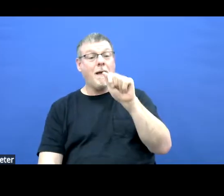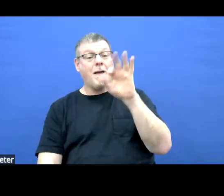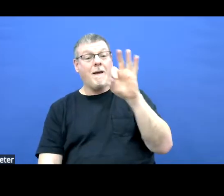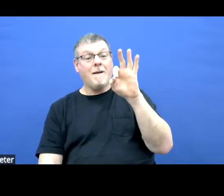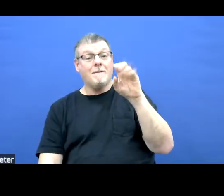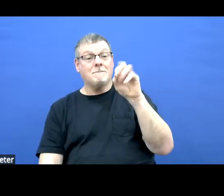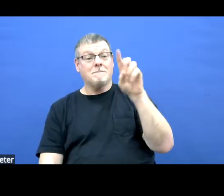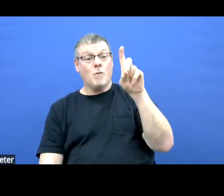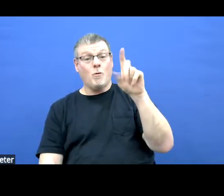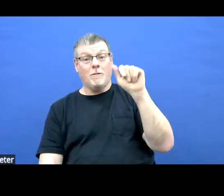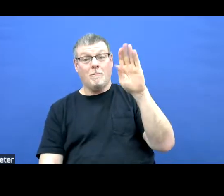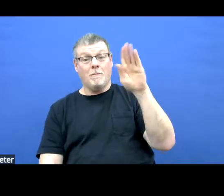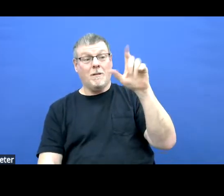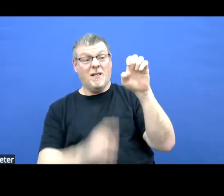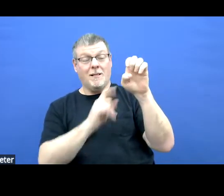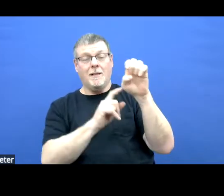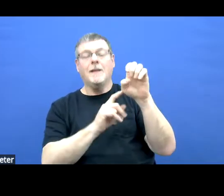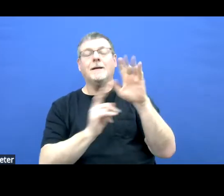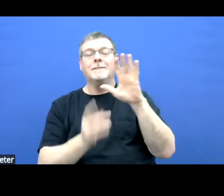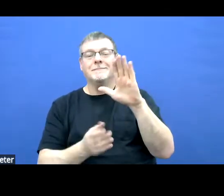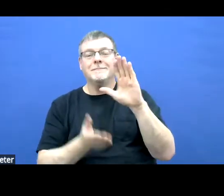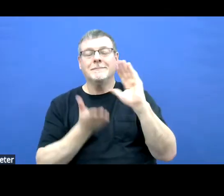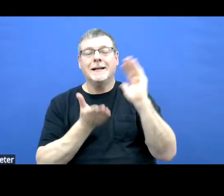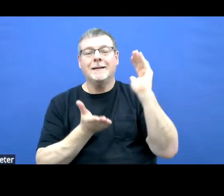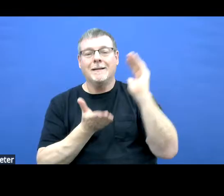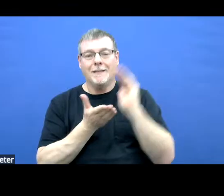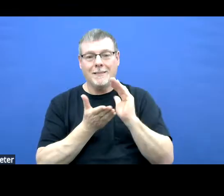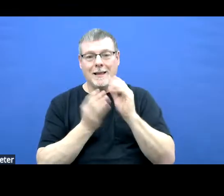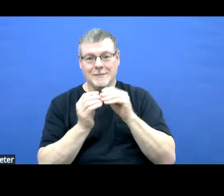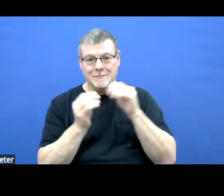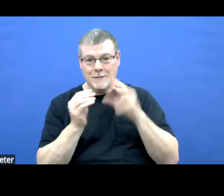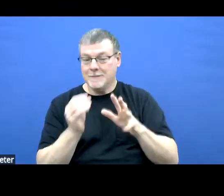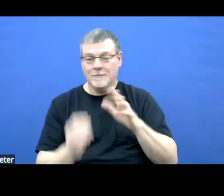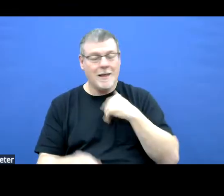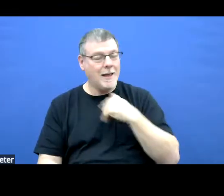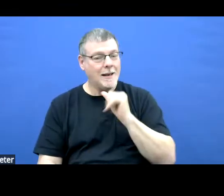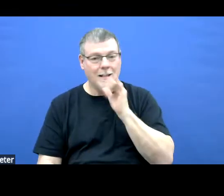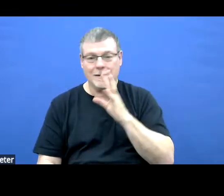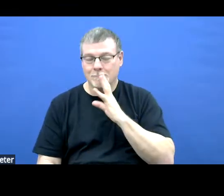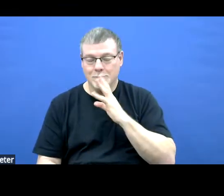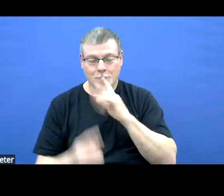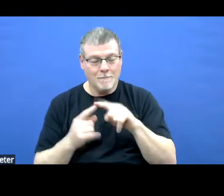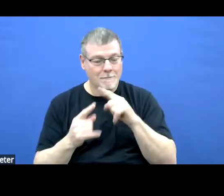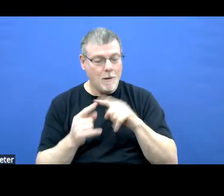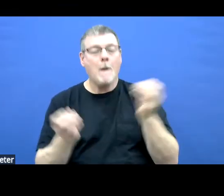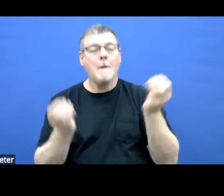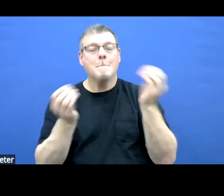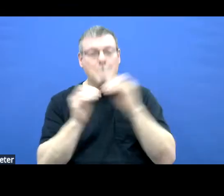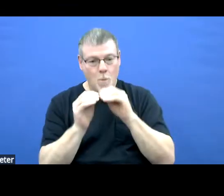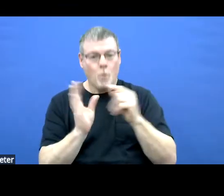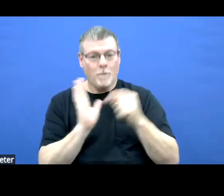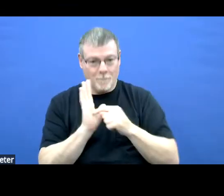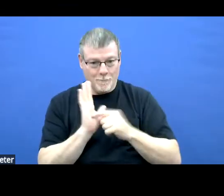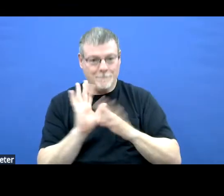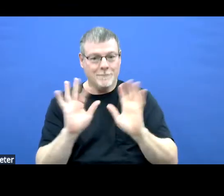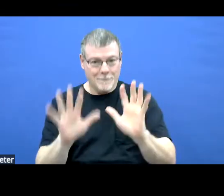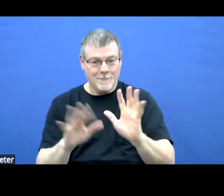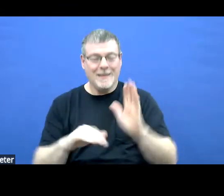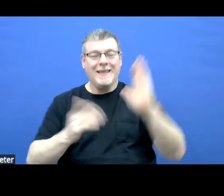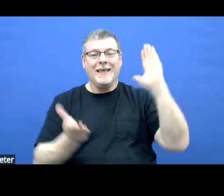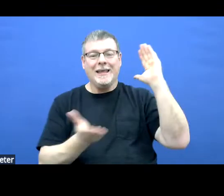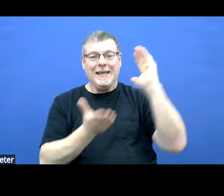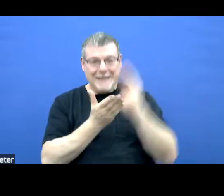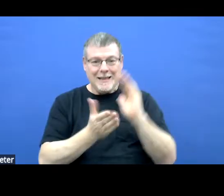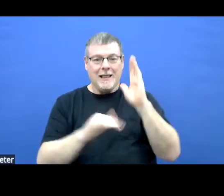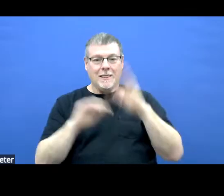expensive is the correct term. More affordable. I didn't say affordable, they're more affordable. They're less expensive than